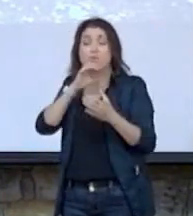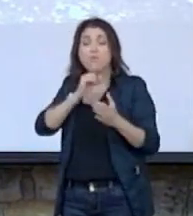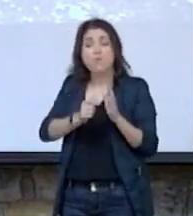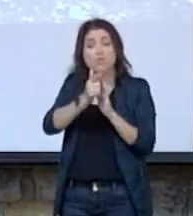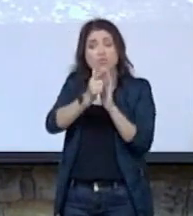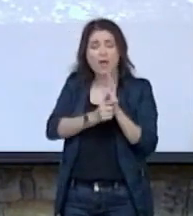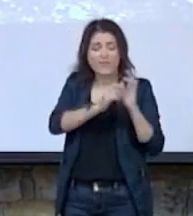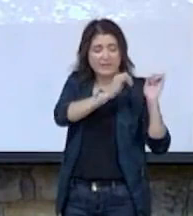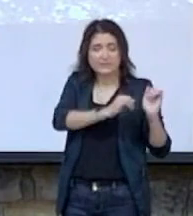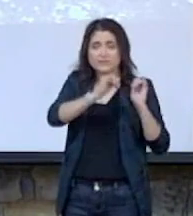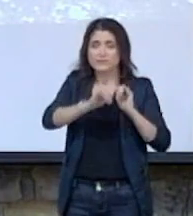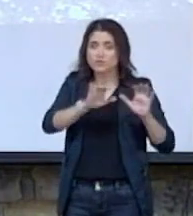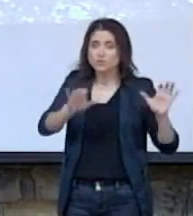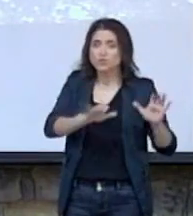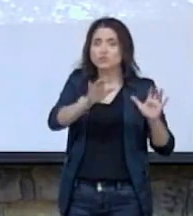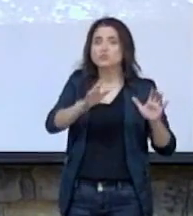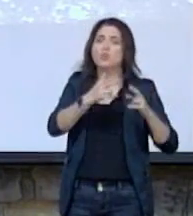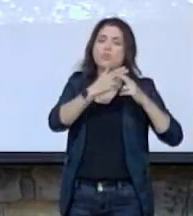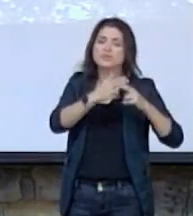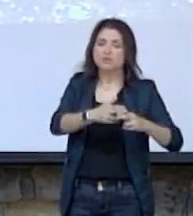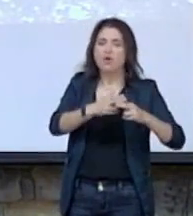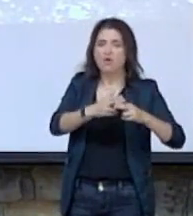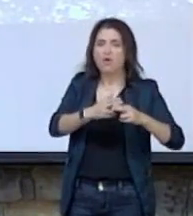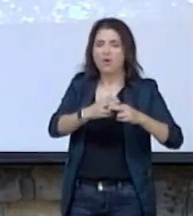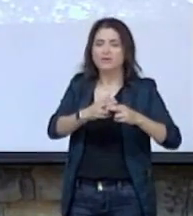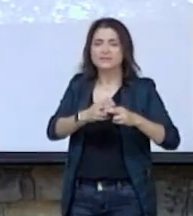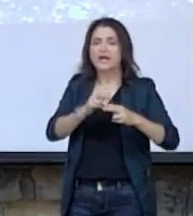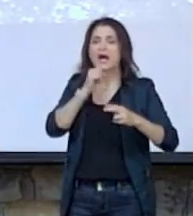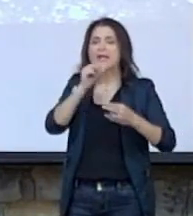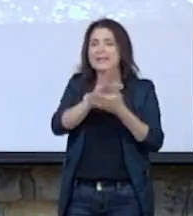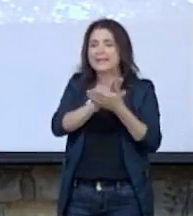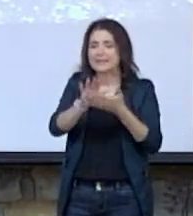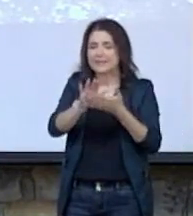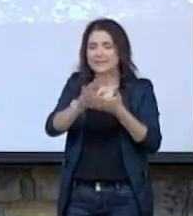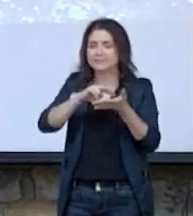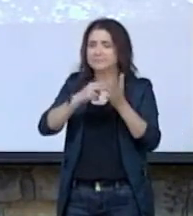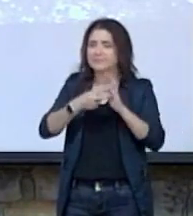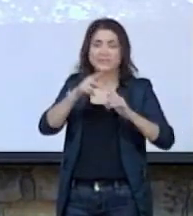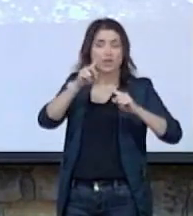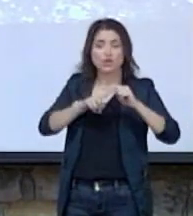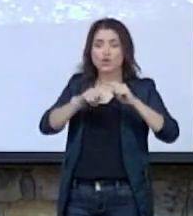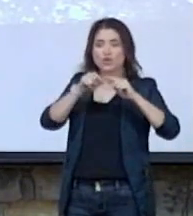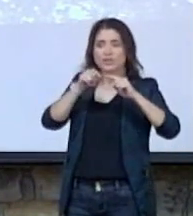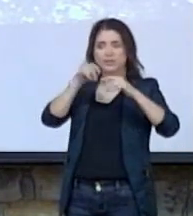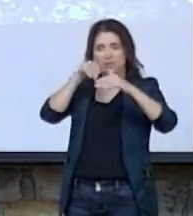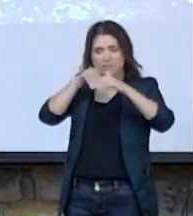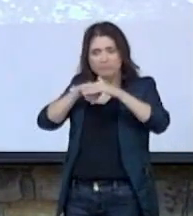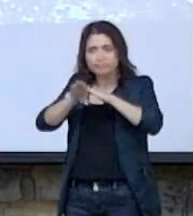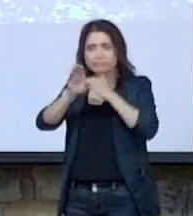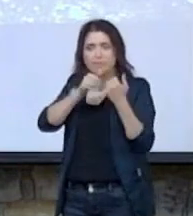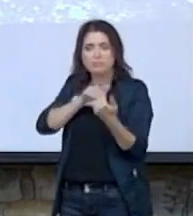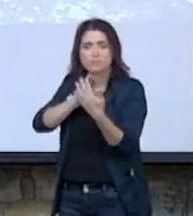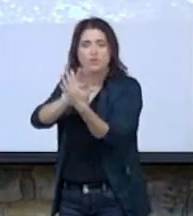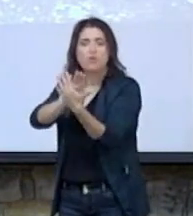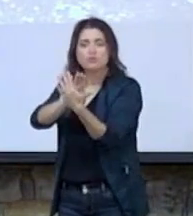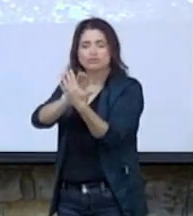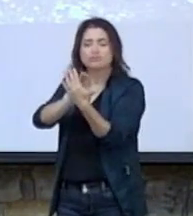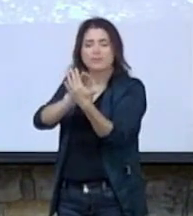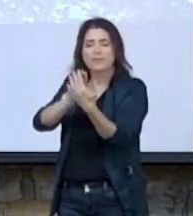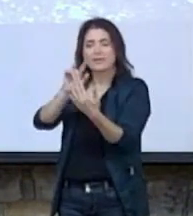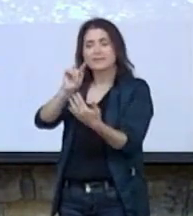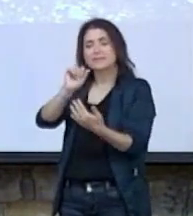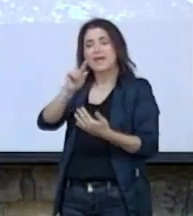that would make them what was called ceremonially unclean. They couldn't approach the very tabernacle or temple. And